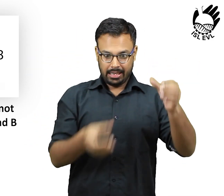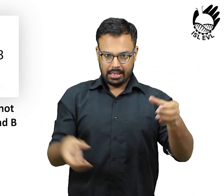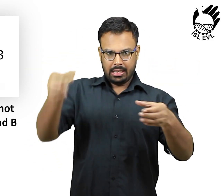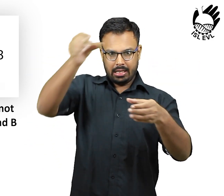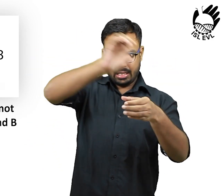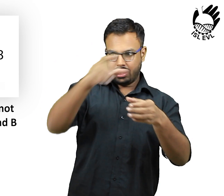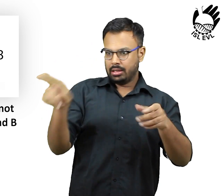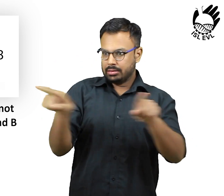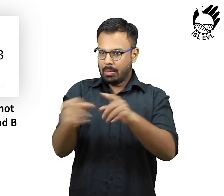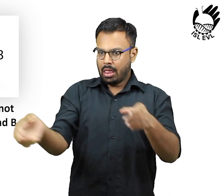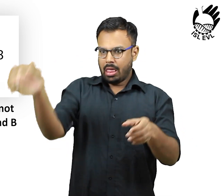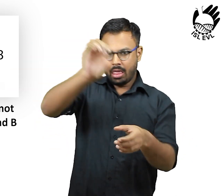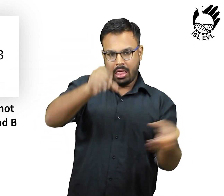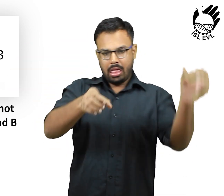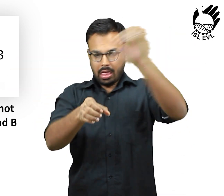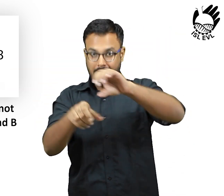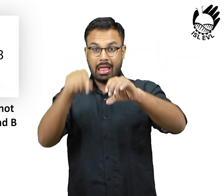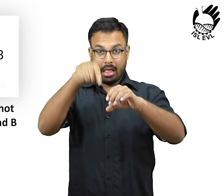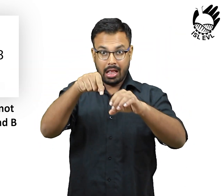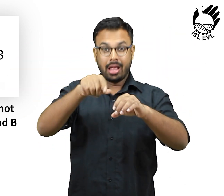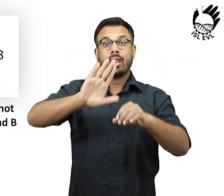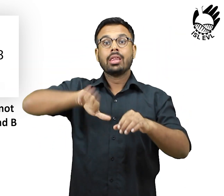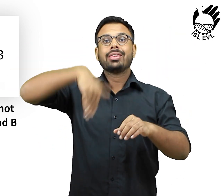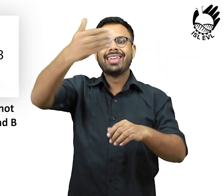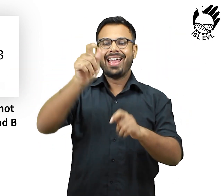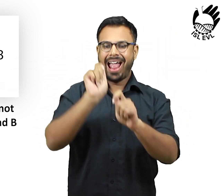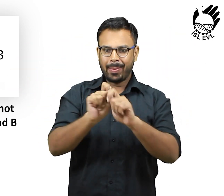If either of them gets contaminated,